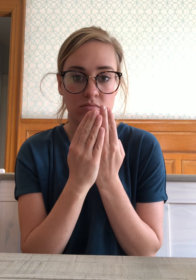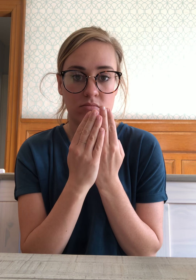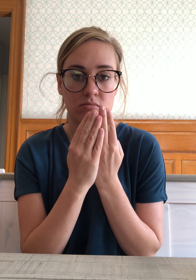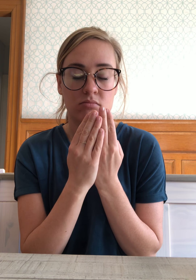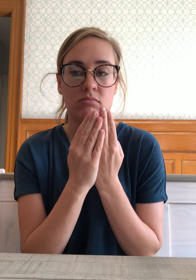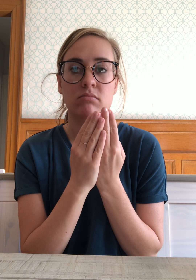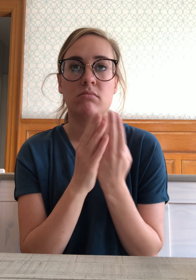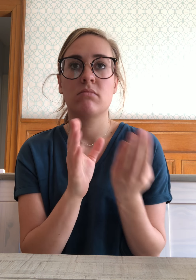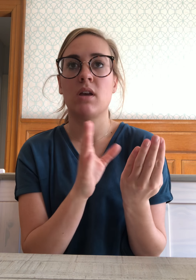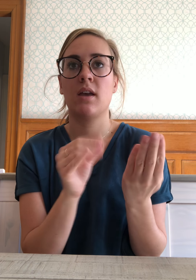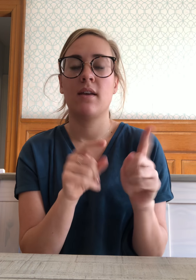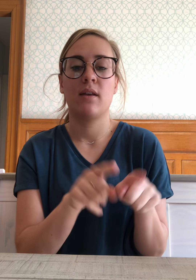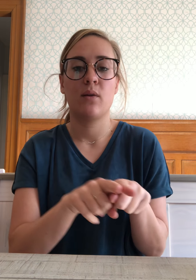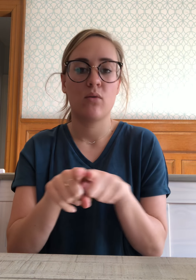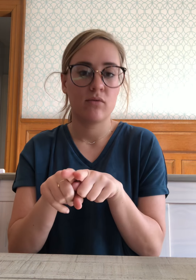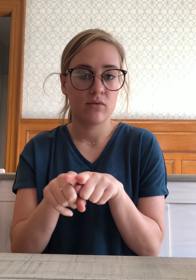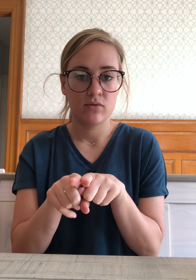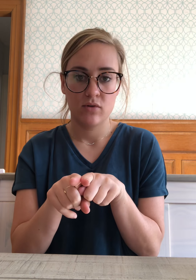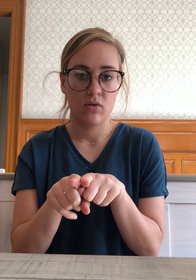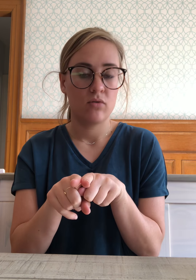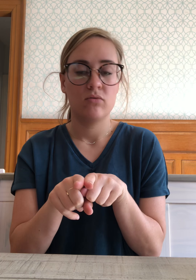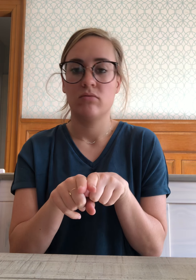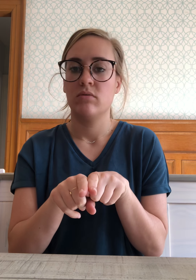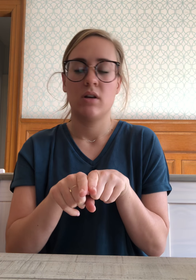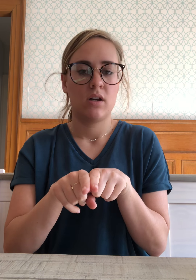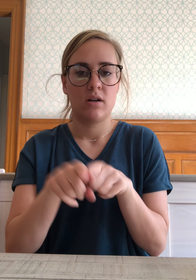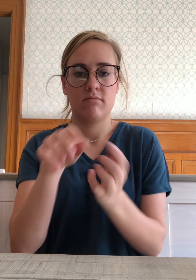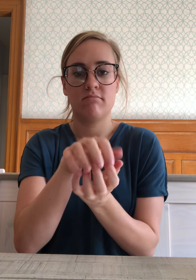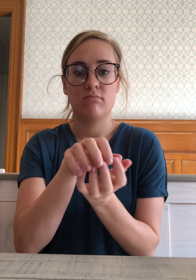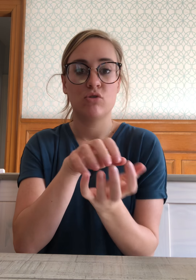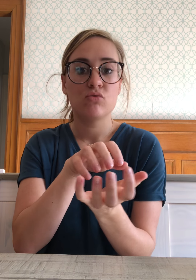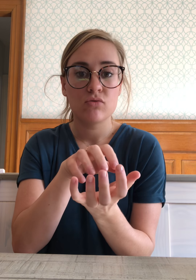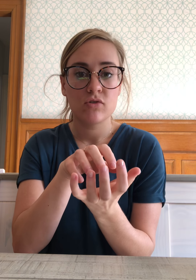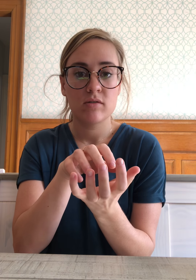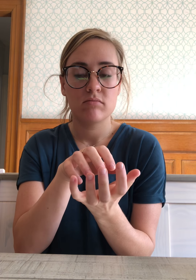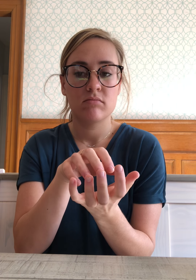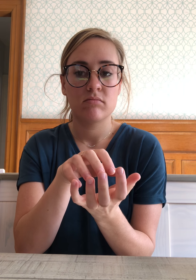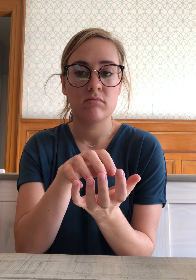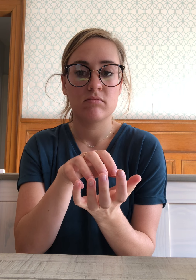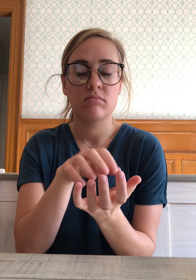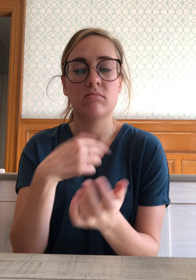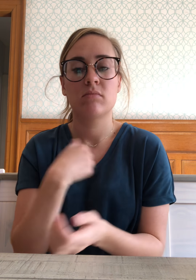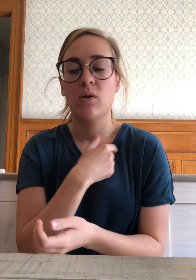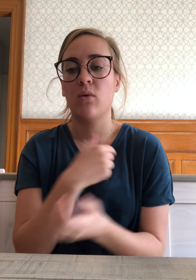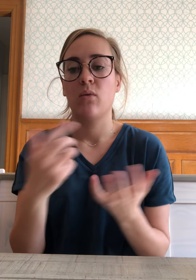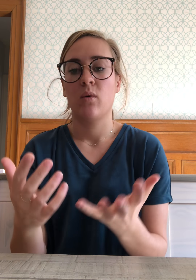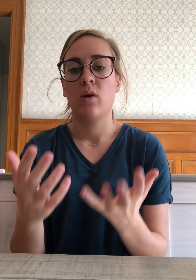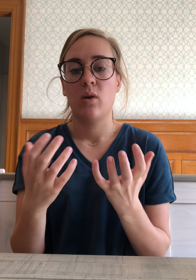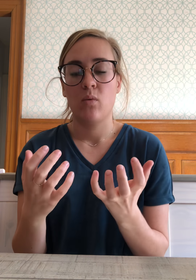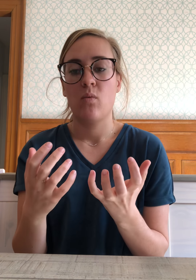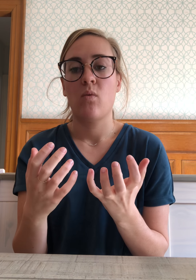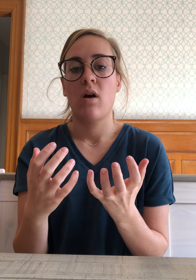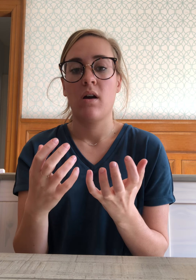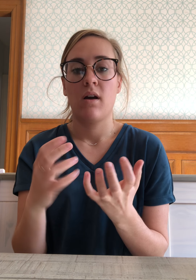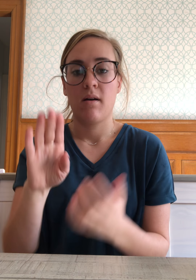and also a degree of protrusion. We want to take out bicuspids to assist that alignment. We don't